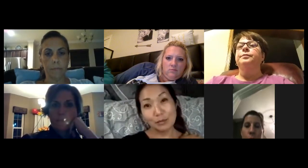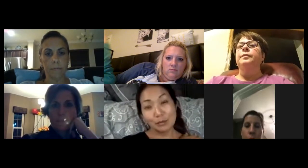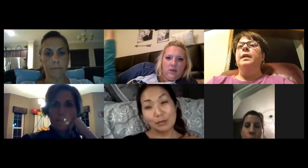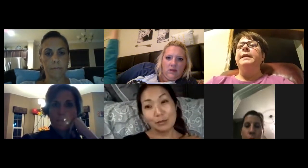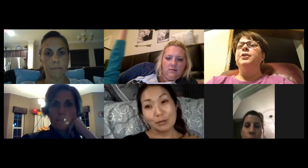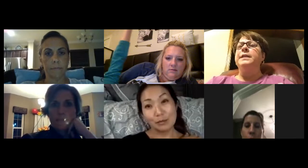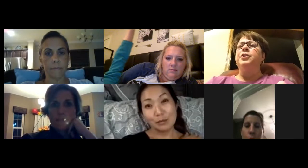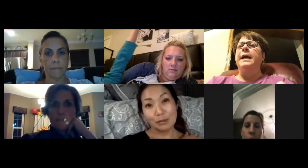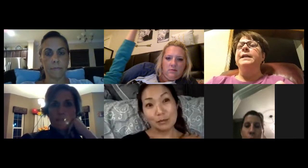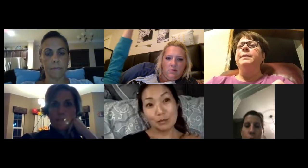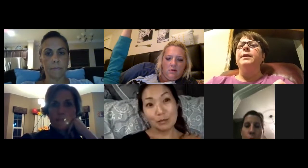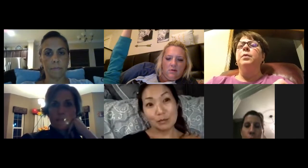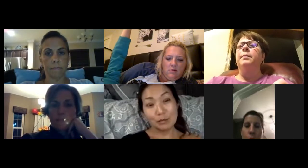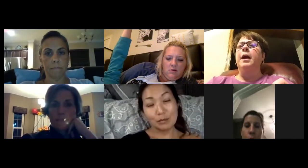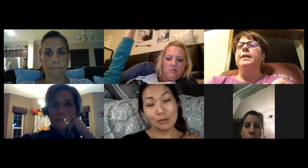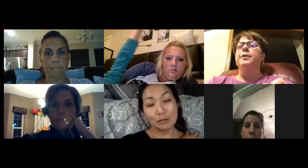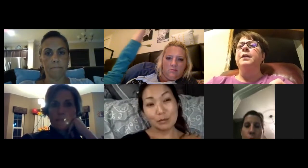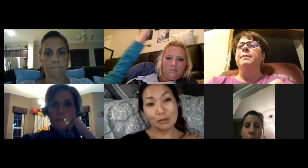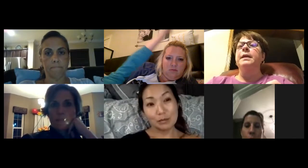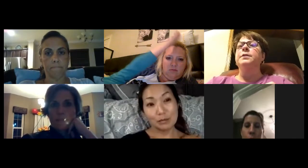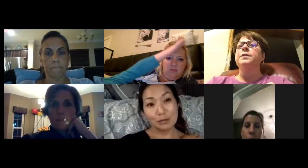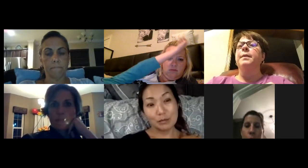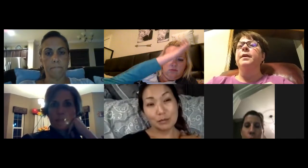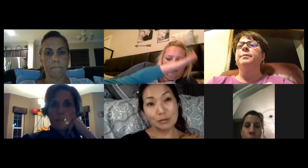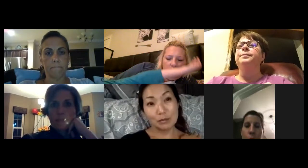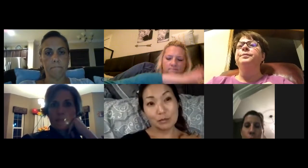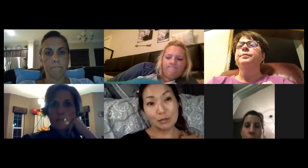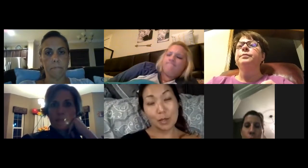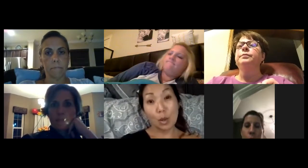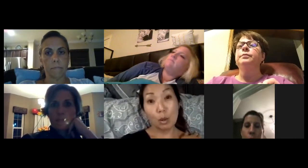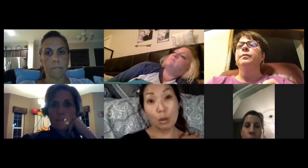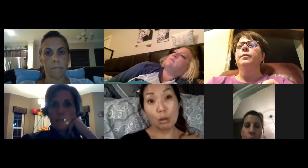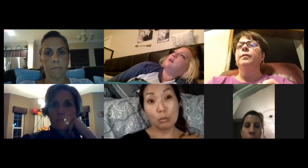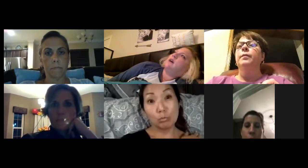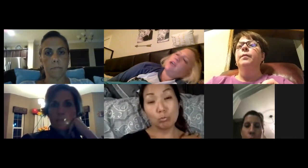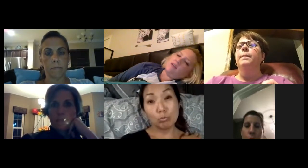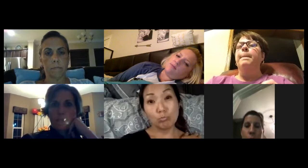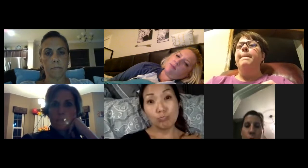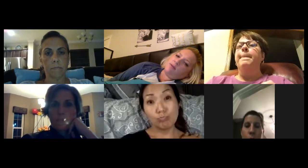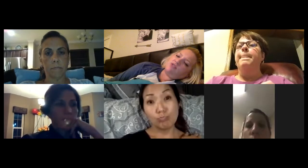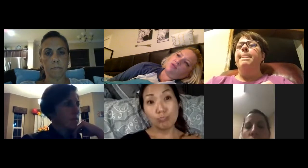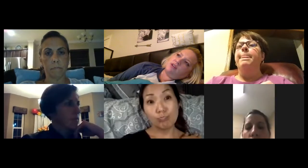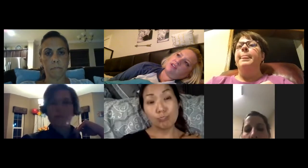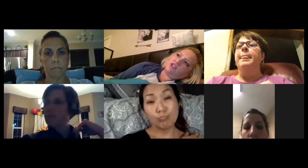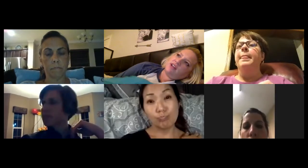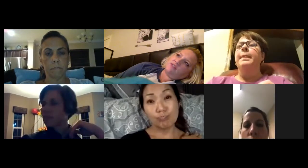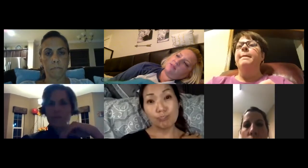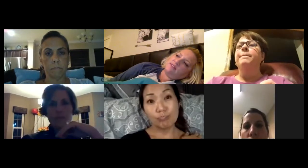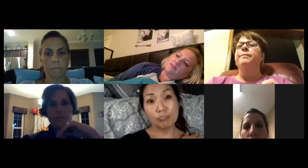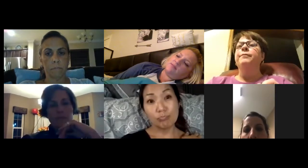I mean, you said you're not going to be there, probably 30 minutes or something? I can't remember. We toured each classroom and then spent some time with